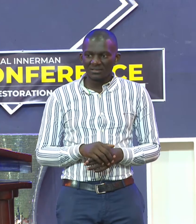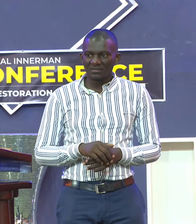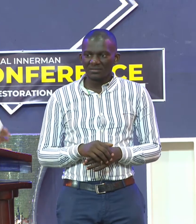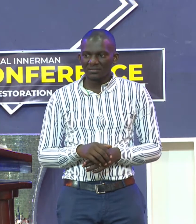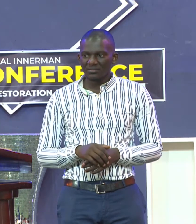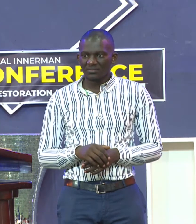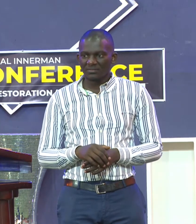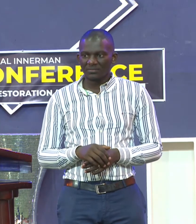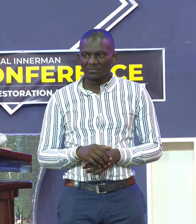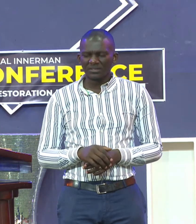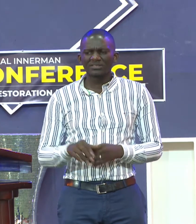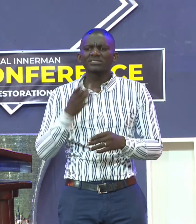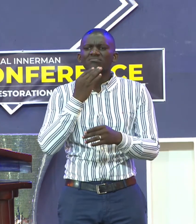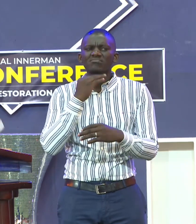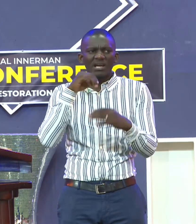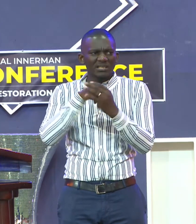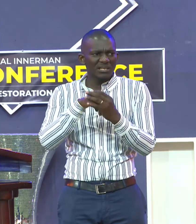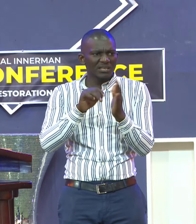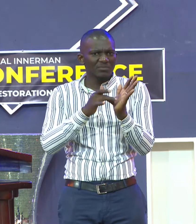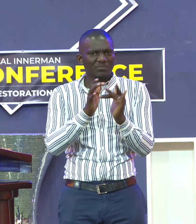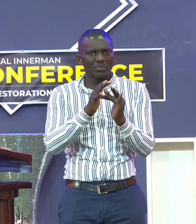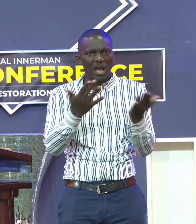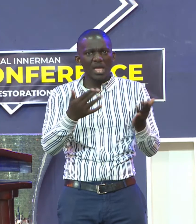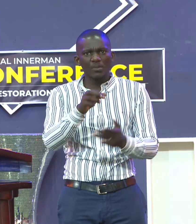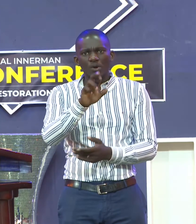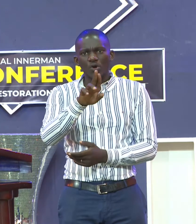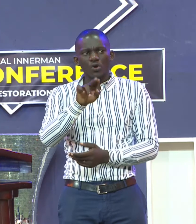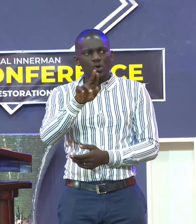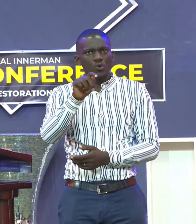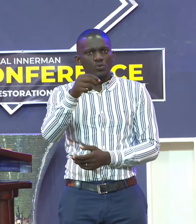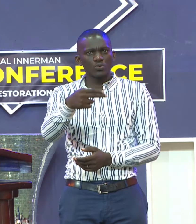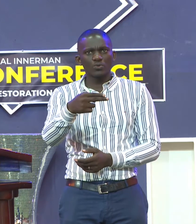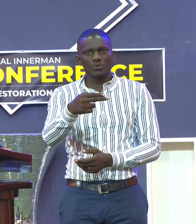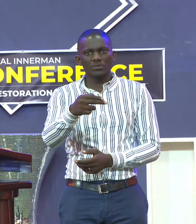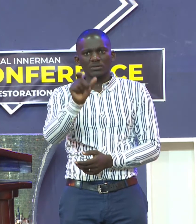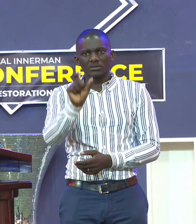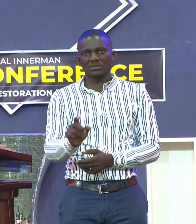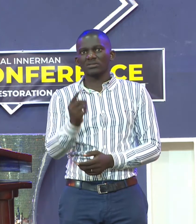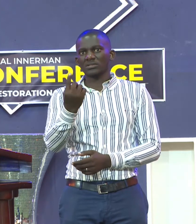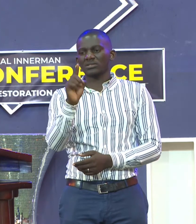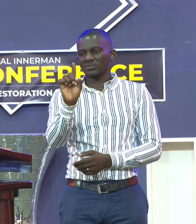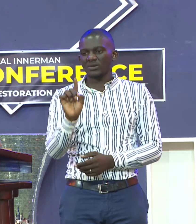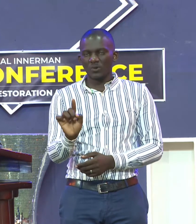and then look at a man in Ruth 1.